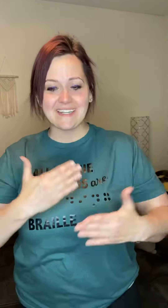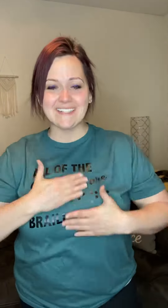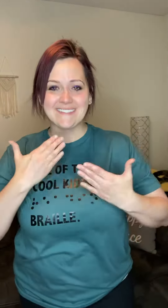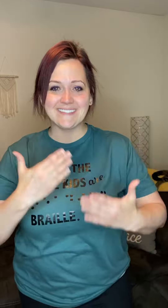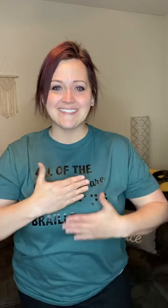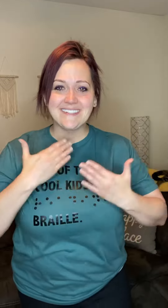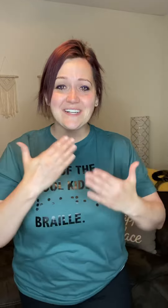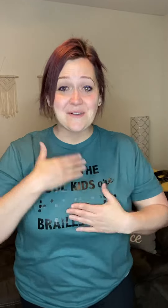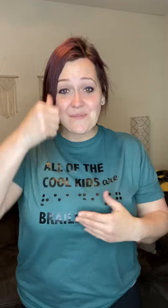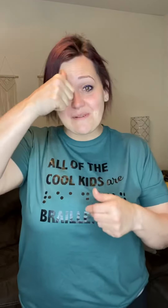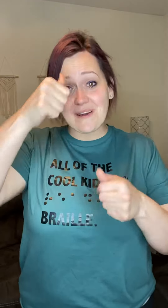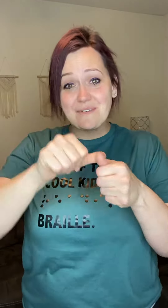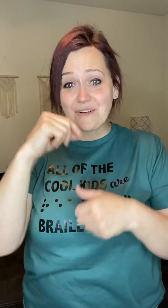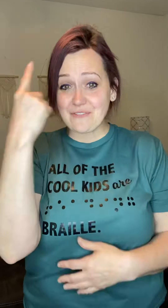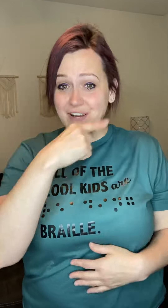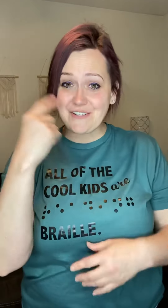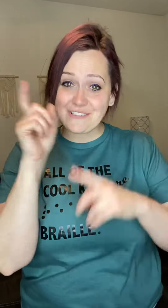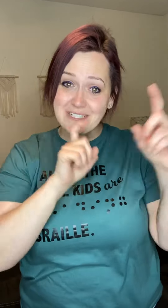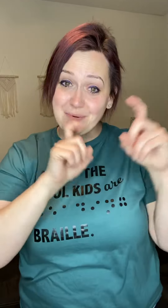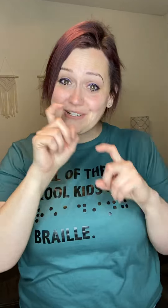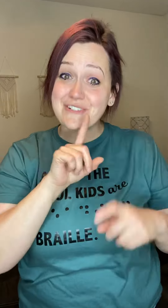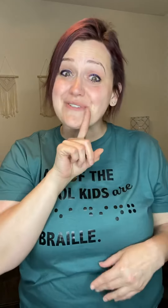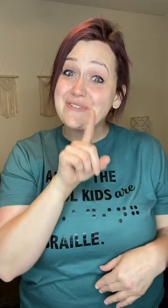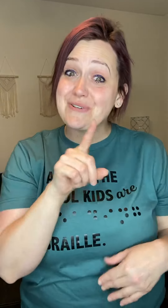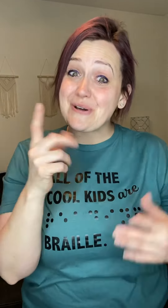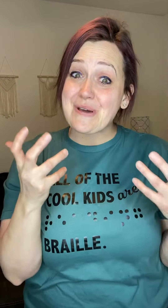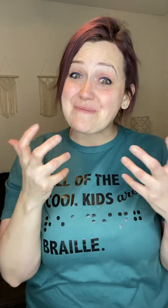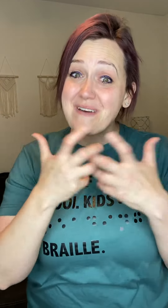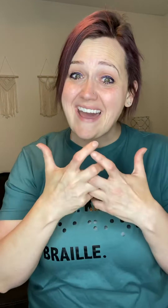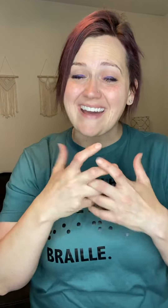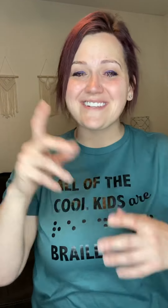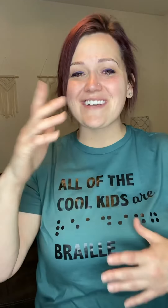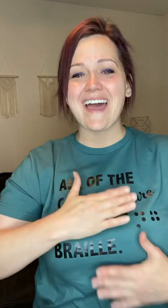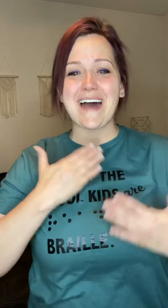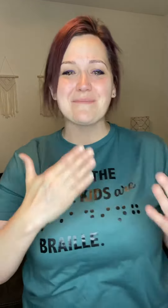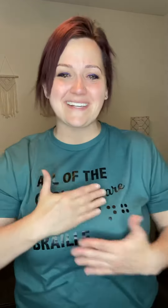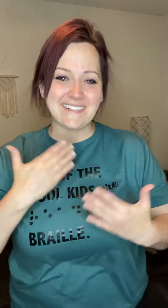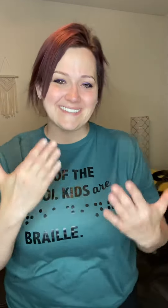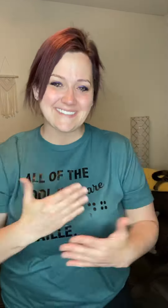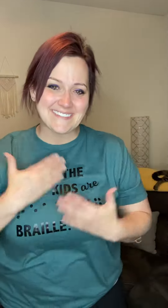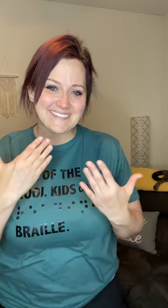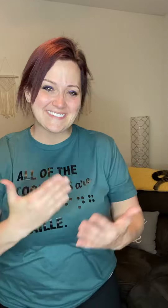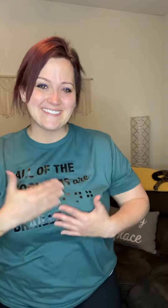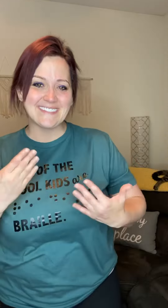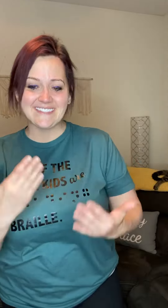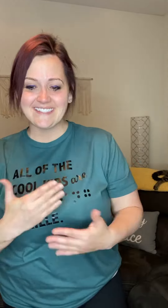happy. Remember, your facial expressions should match. Happy,